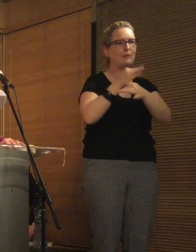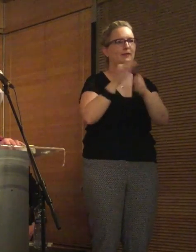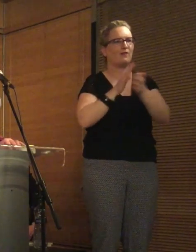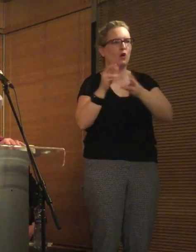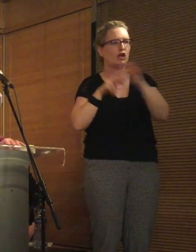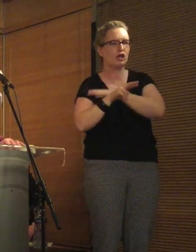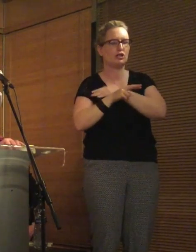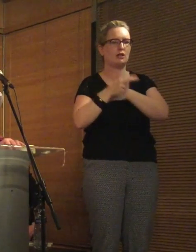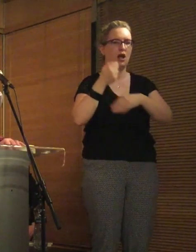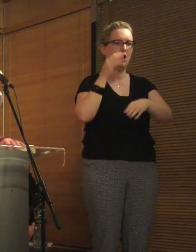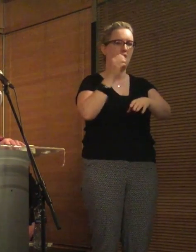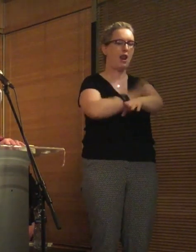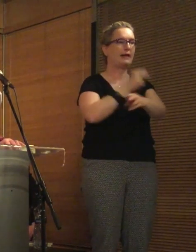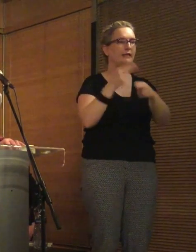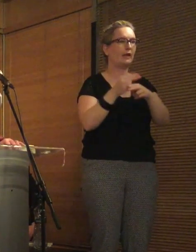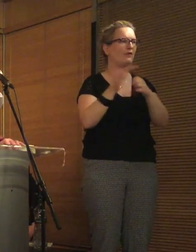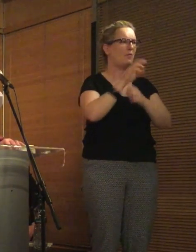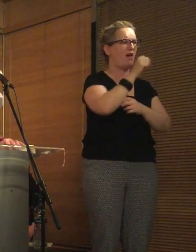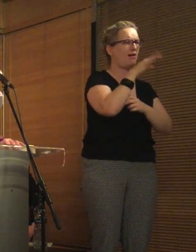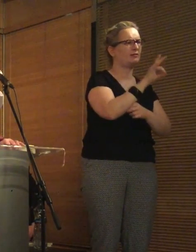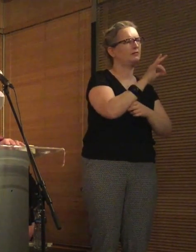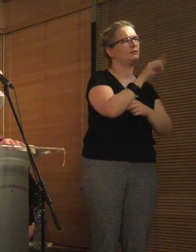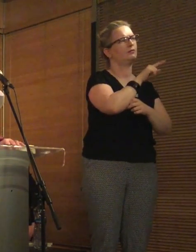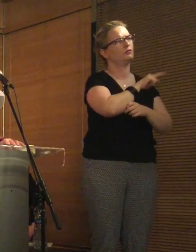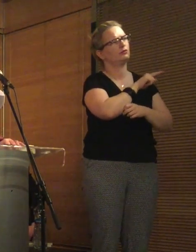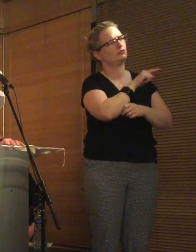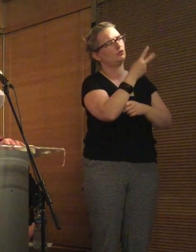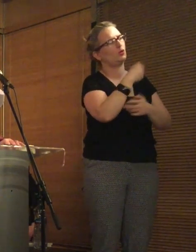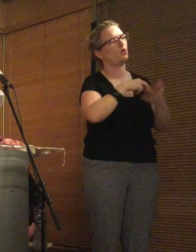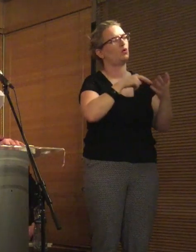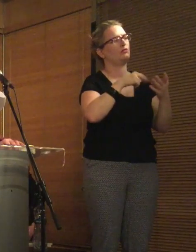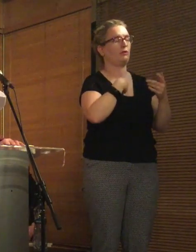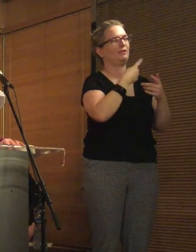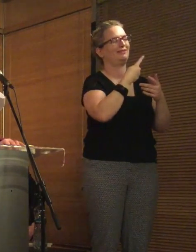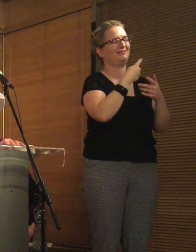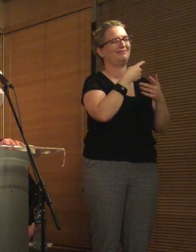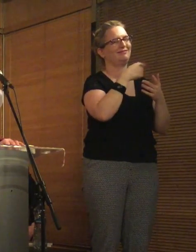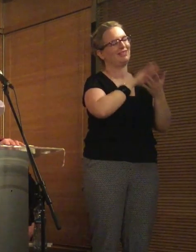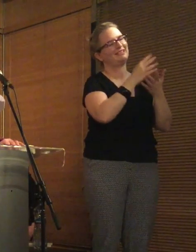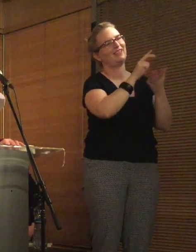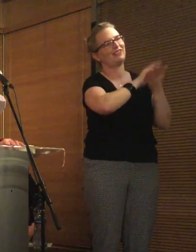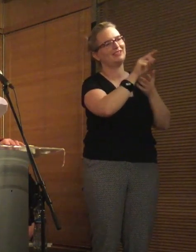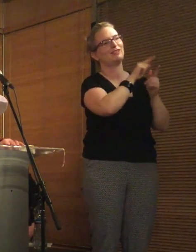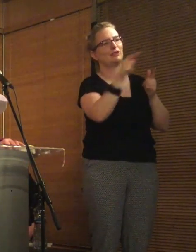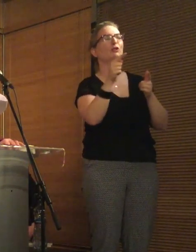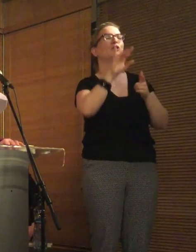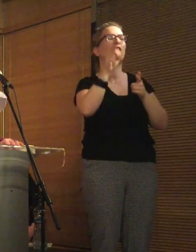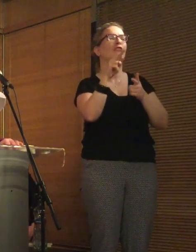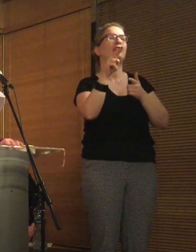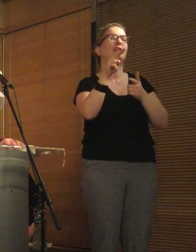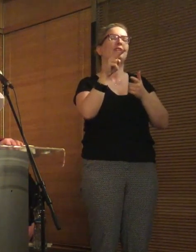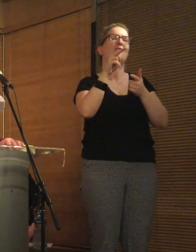workers who were locked out from August of 2013 until January 14 by